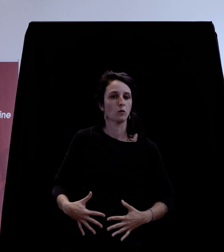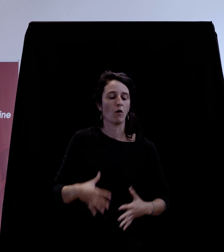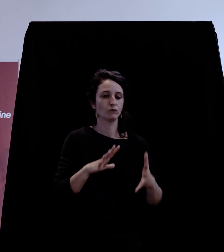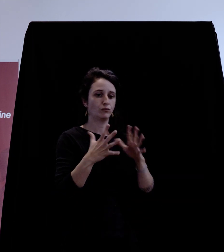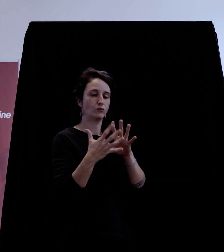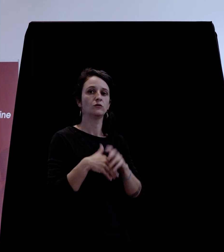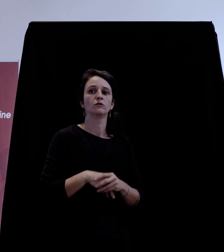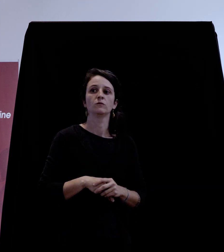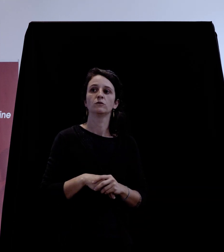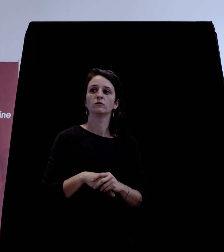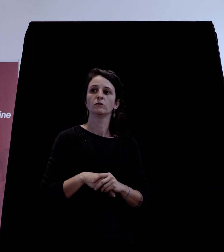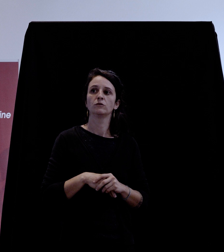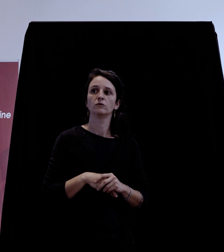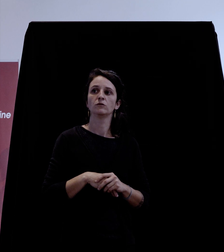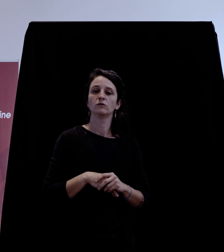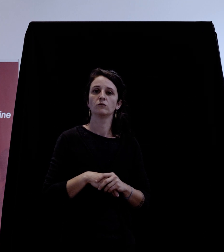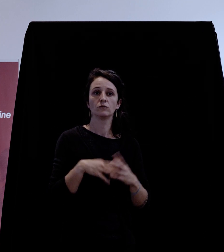Life experiences. Sorry, went too far.